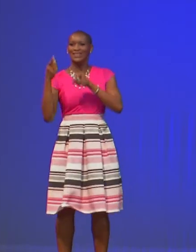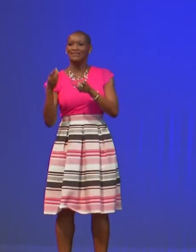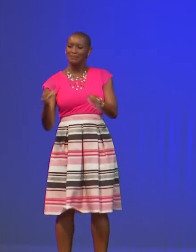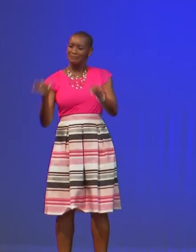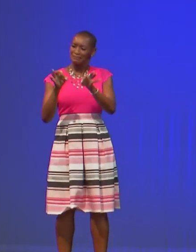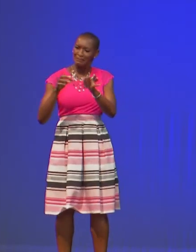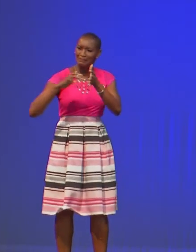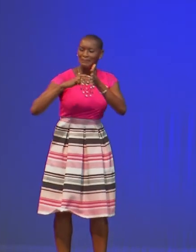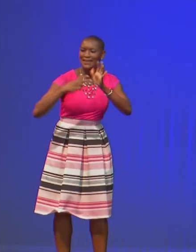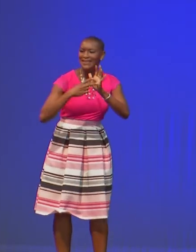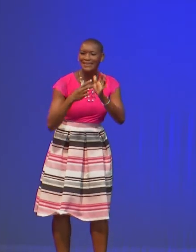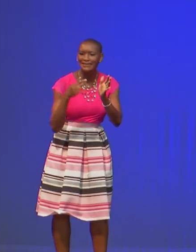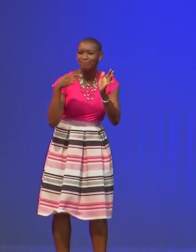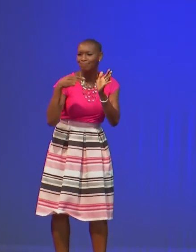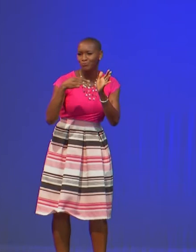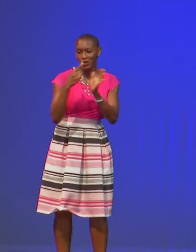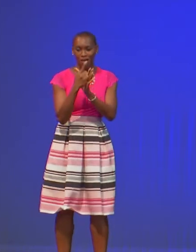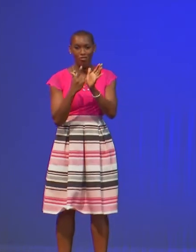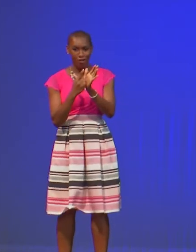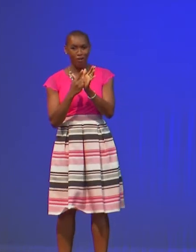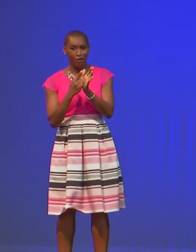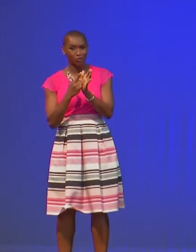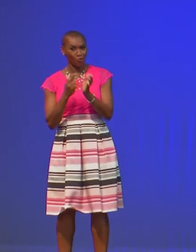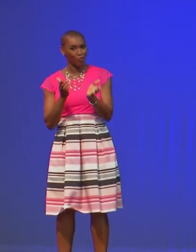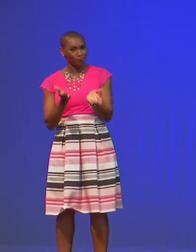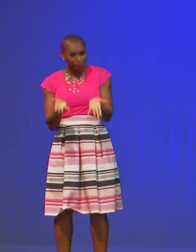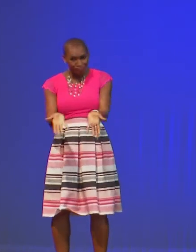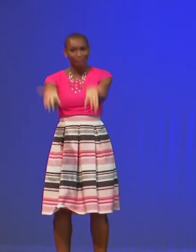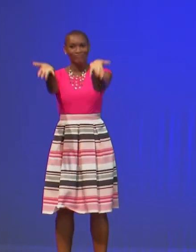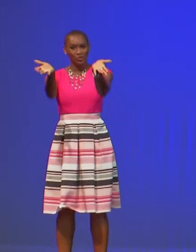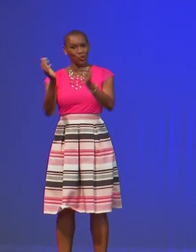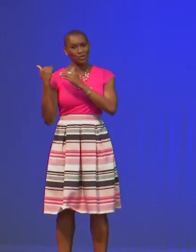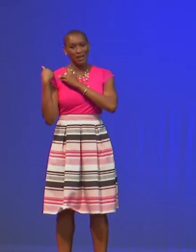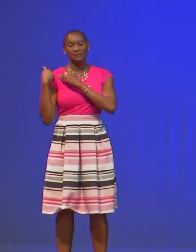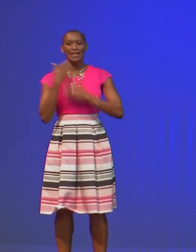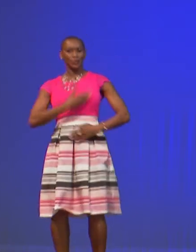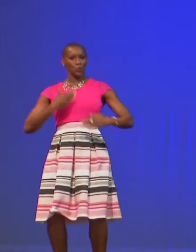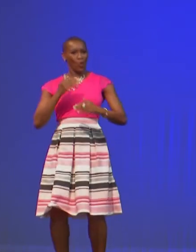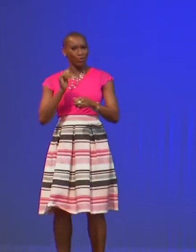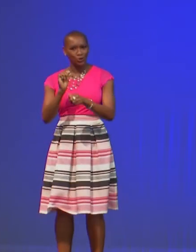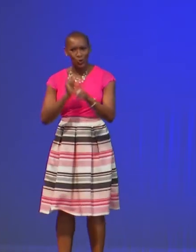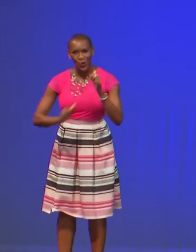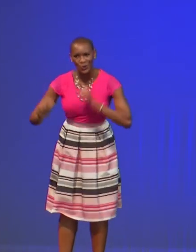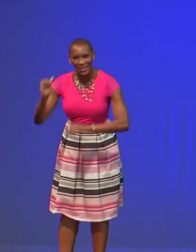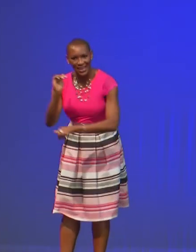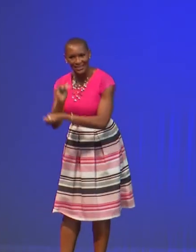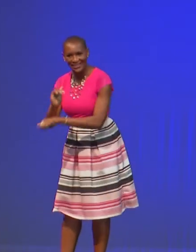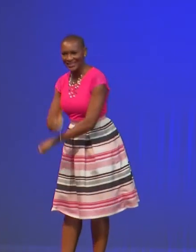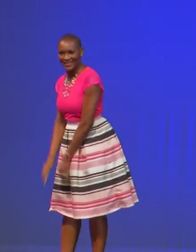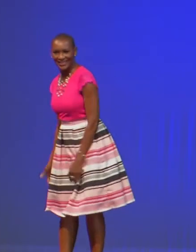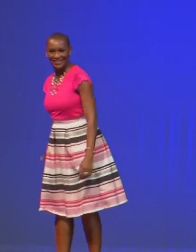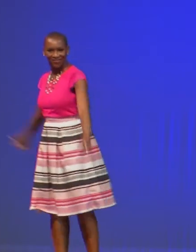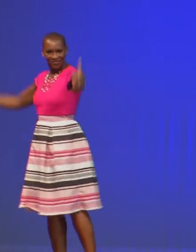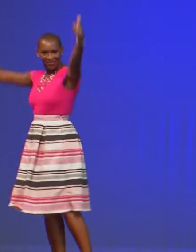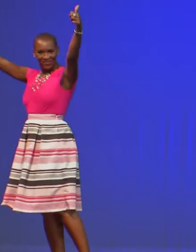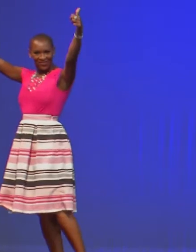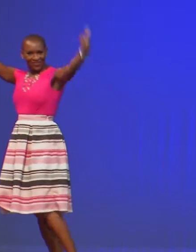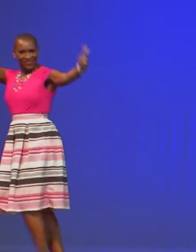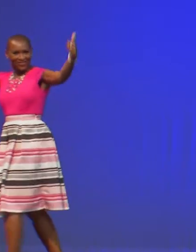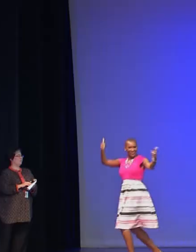We all contribute to providing meaning to that law. So enjoy the show tonight. Yep,